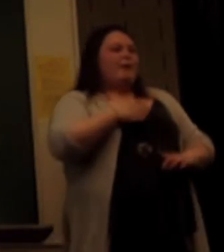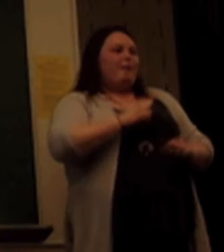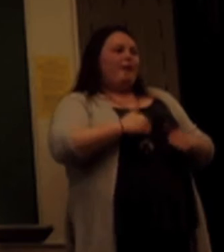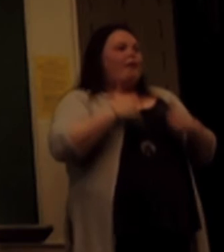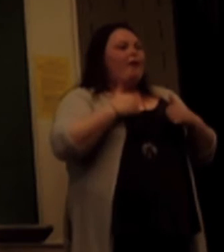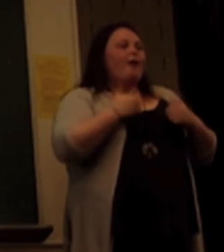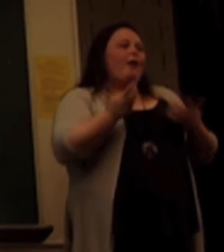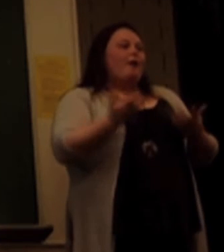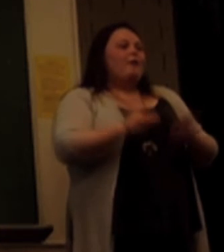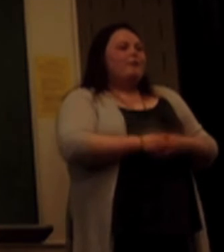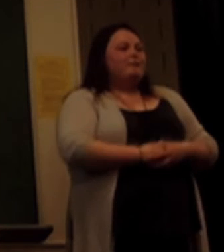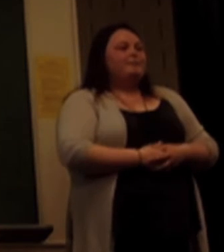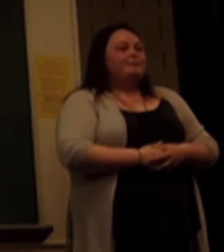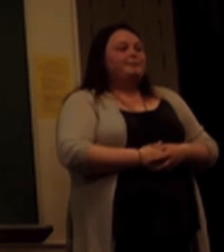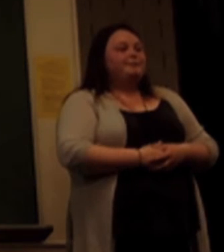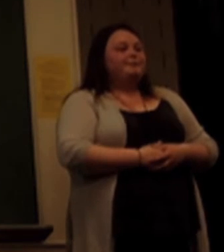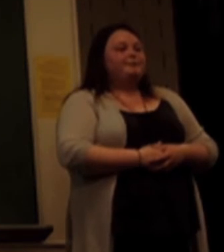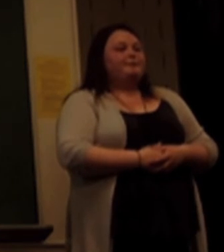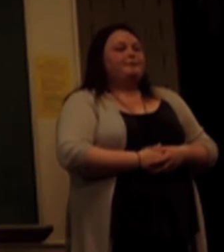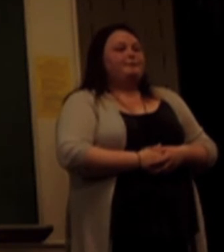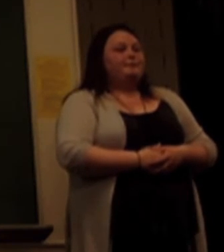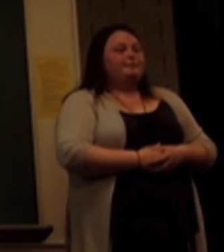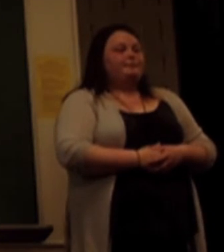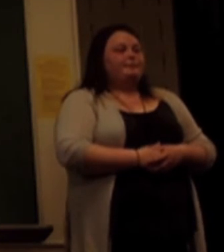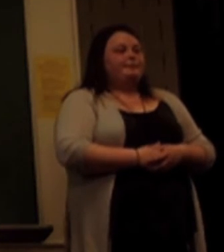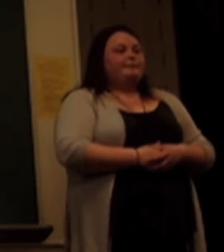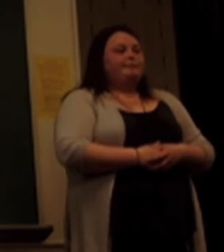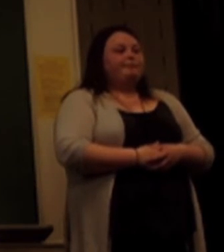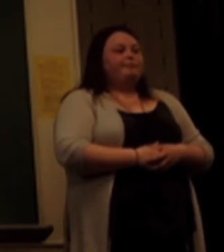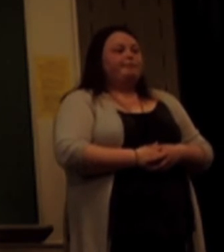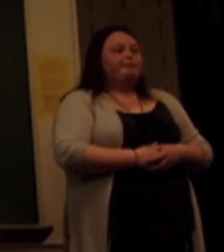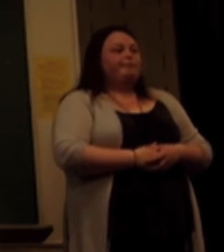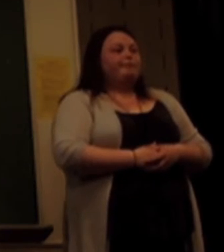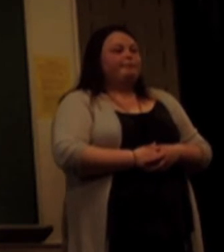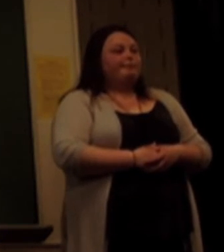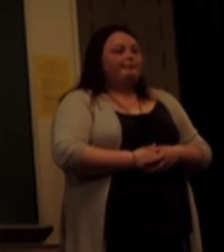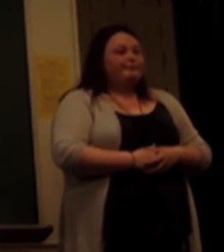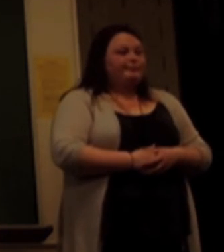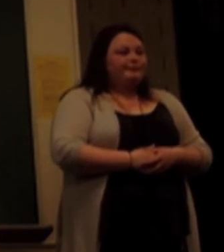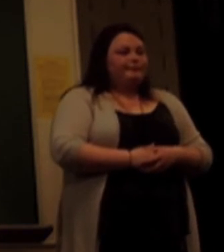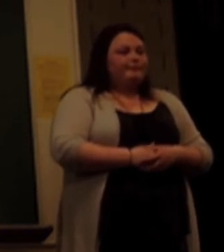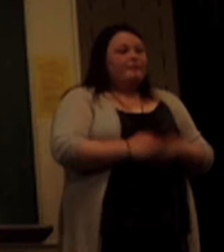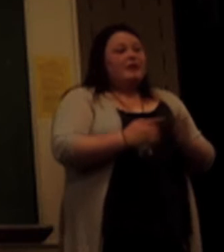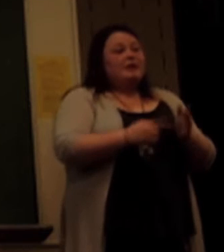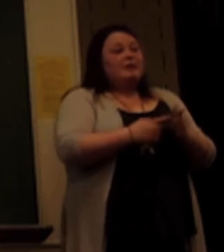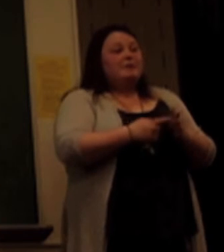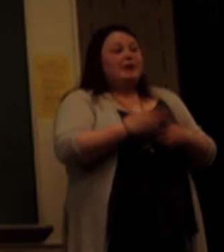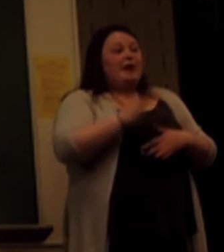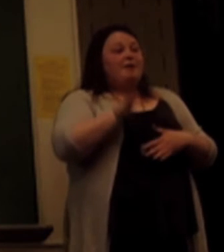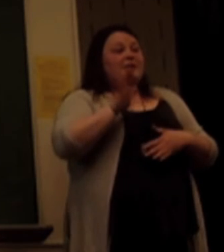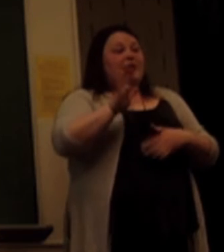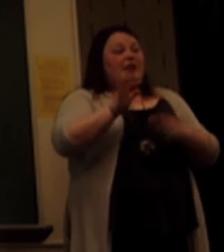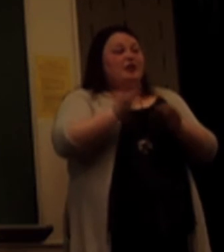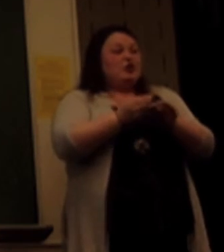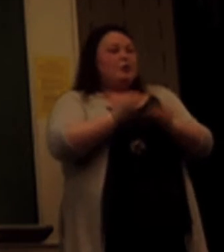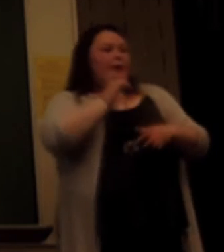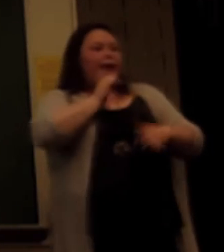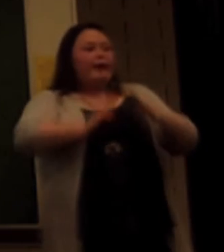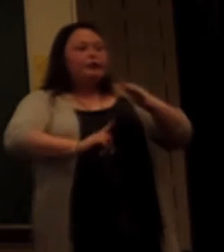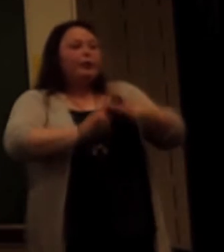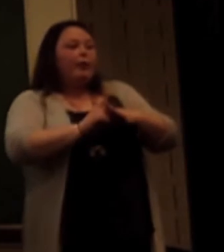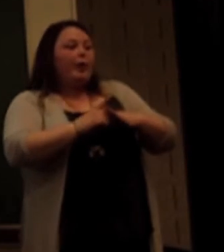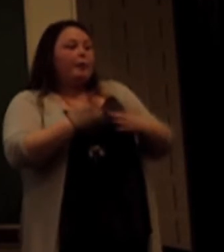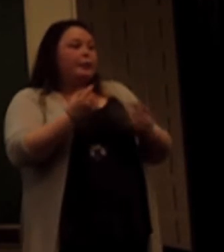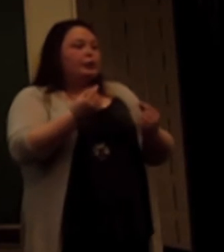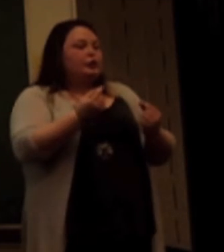when his interpreter can't be there, they just replace me. And that's really good because when she used to not be able to be there, he would just be alone in the school. They